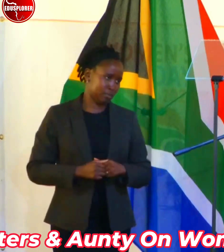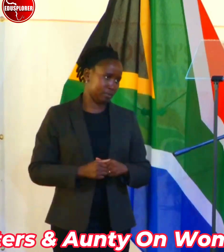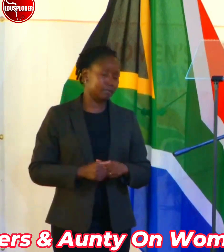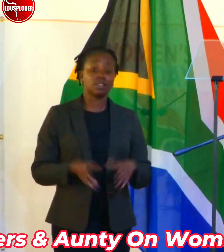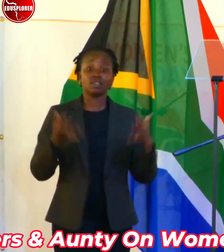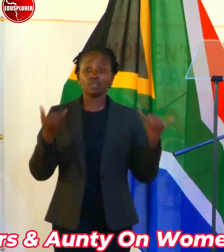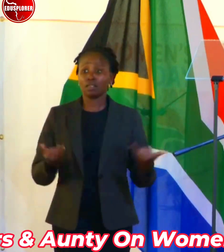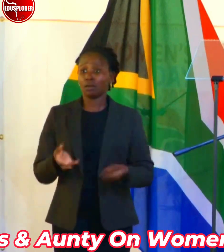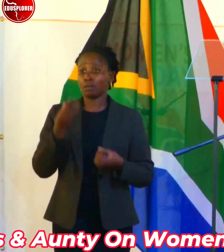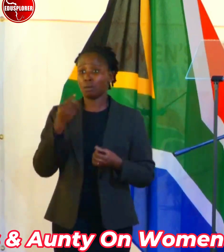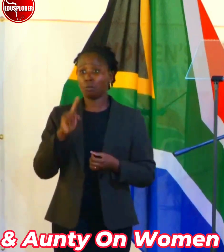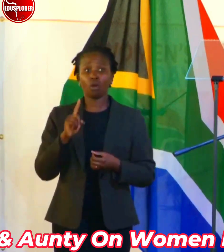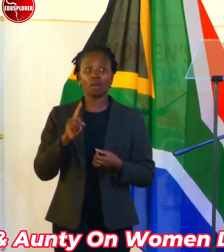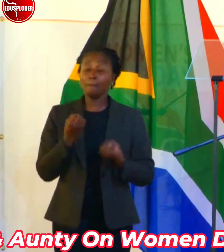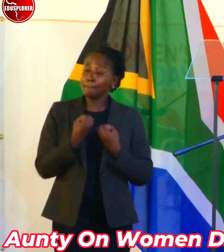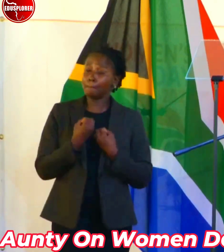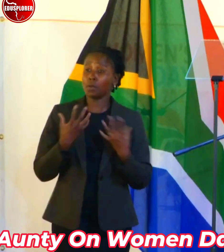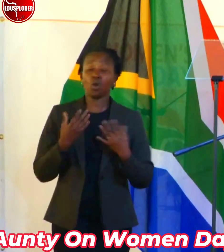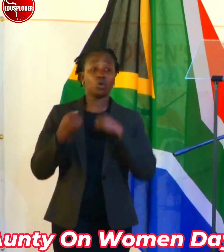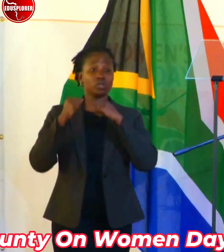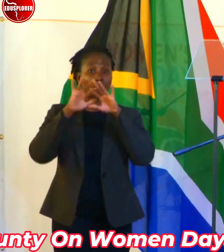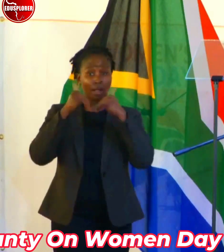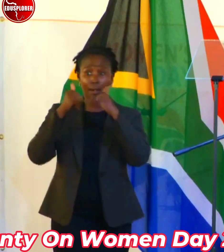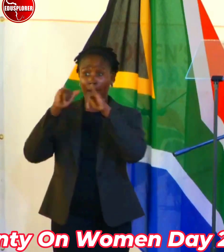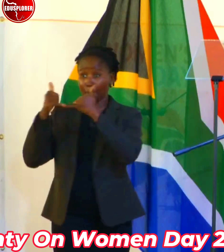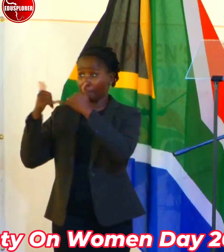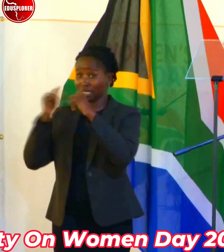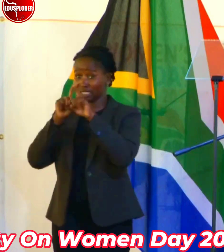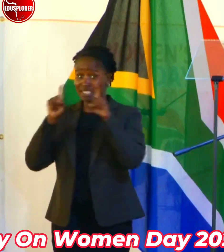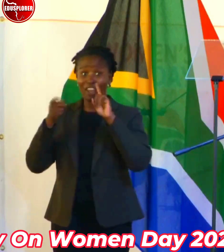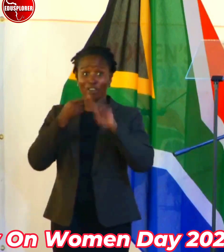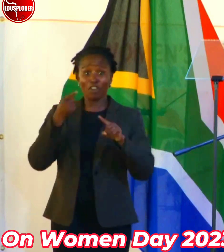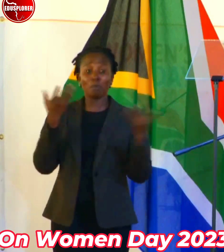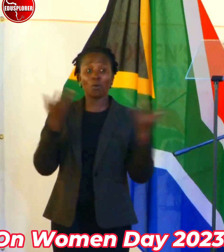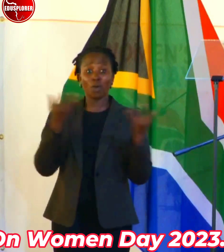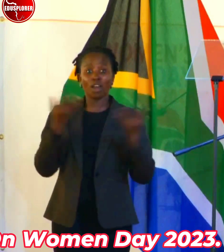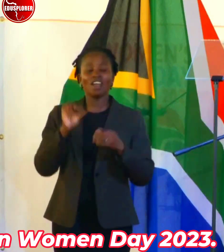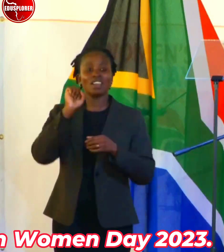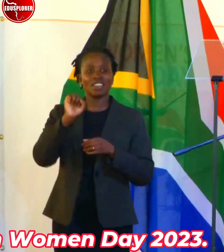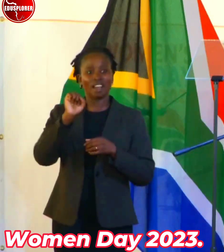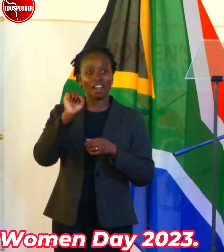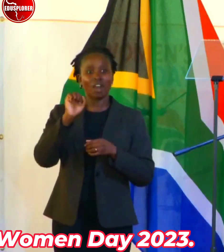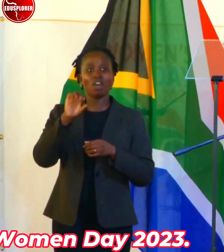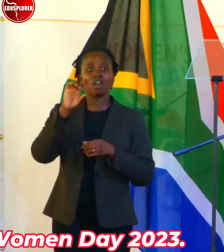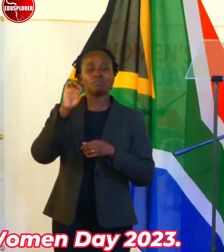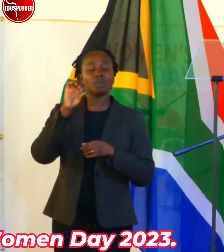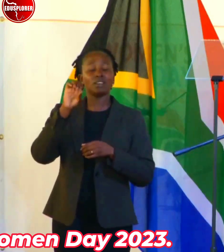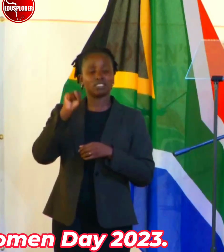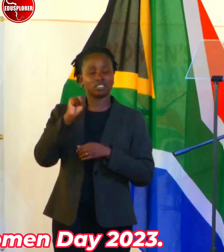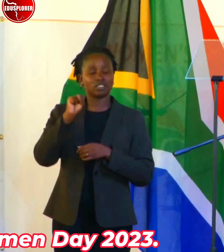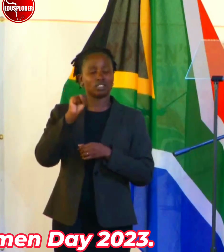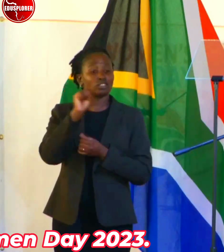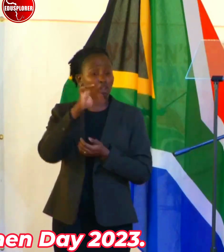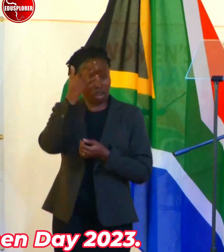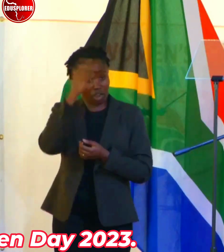than a third of the companies listed on the government central supplier database are women-owned. We